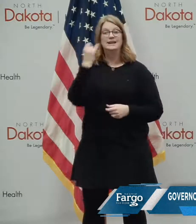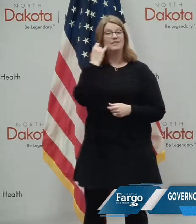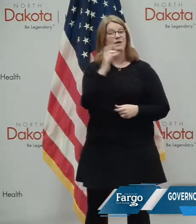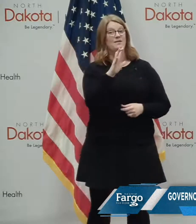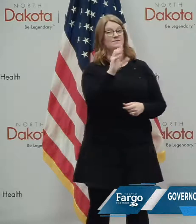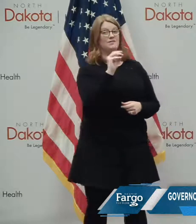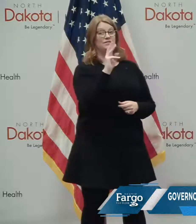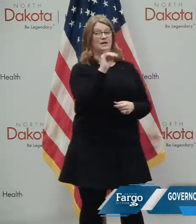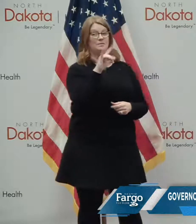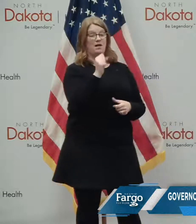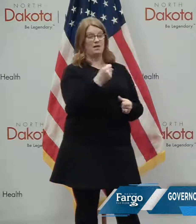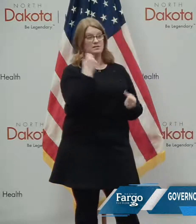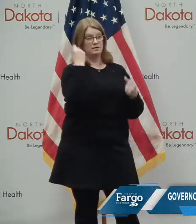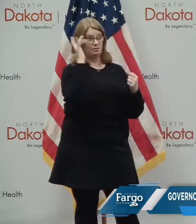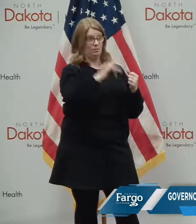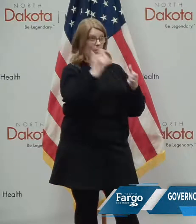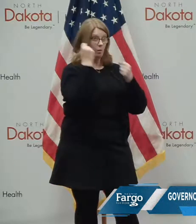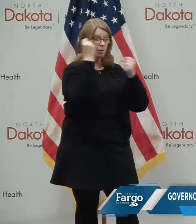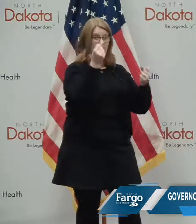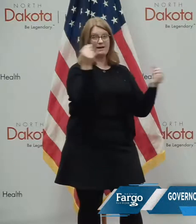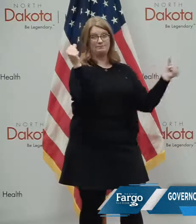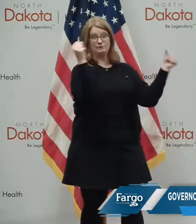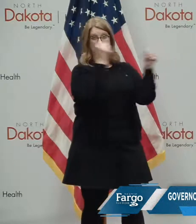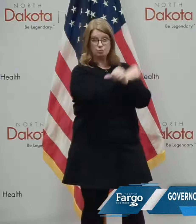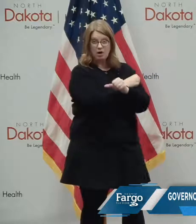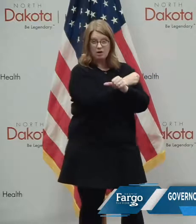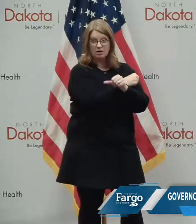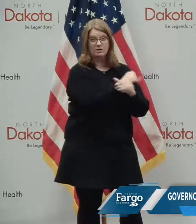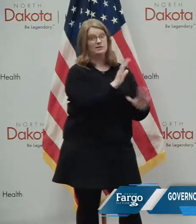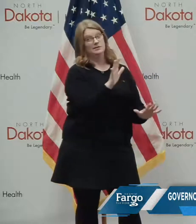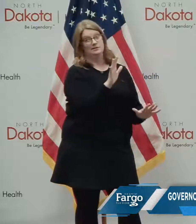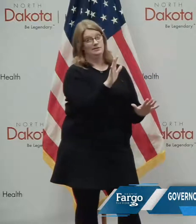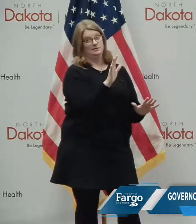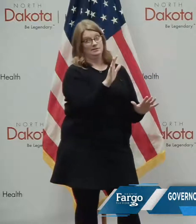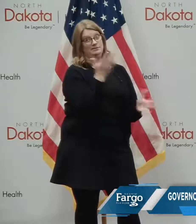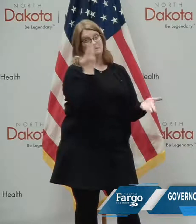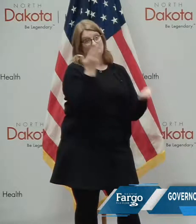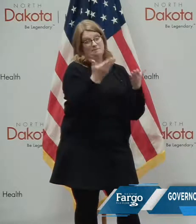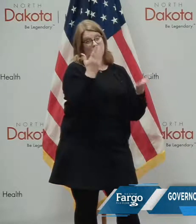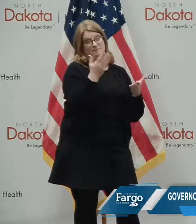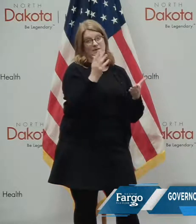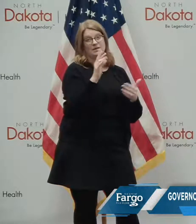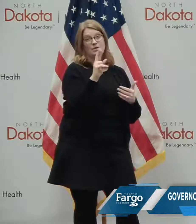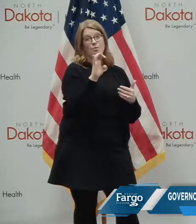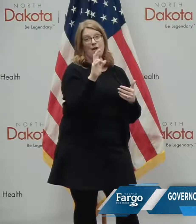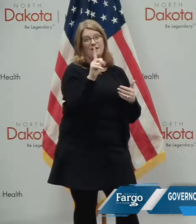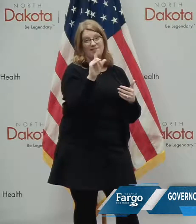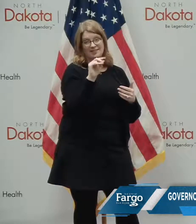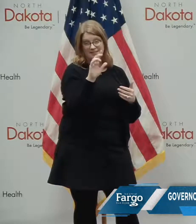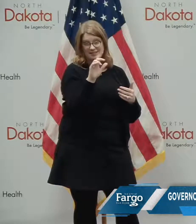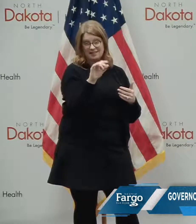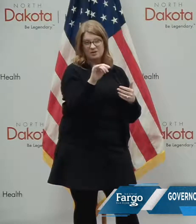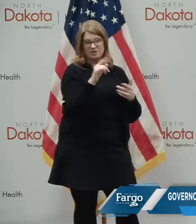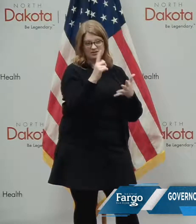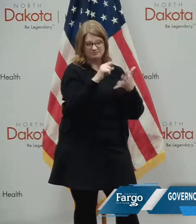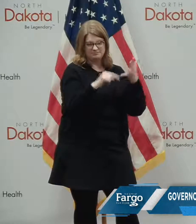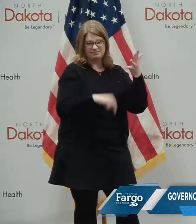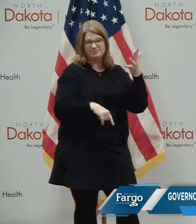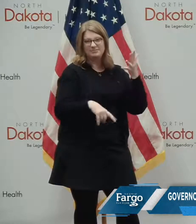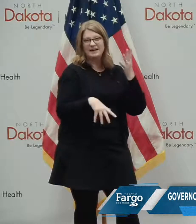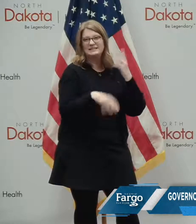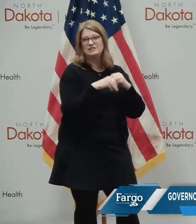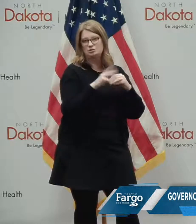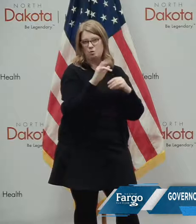and I'm intoxicated, guess what? Then you might not just be a misdemeanor, then it might be reckless endangerment, might be felony, depending on how much you've been